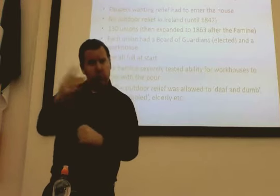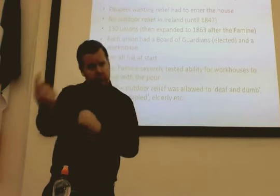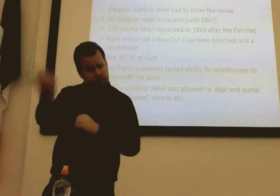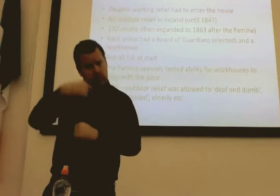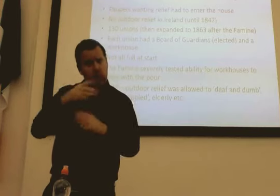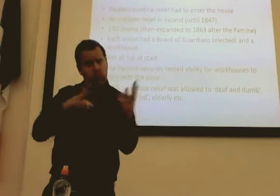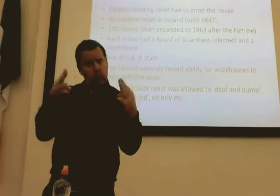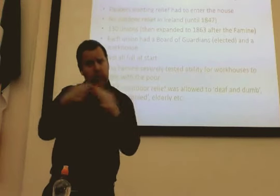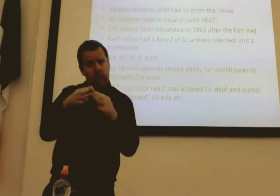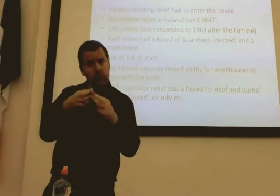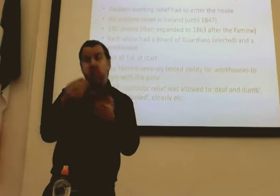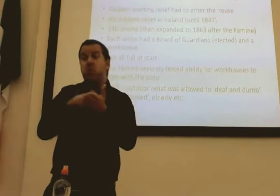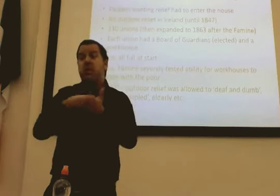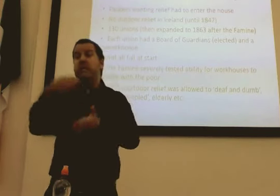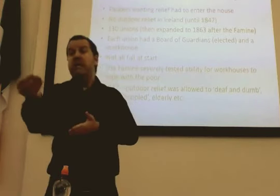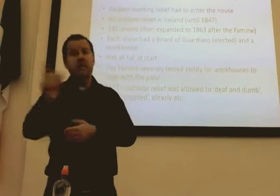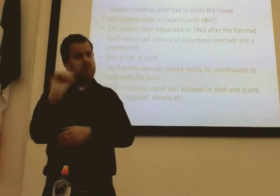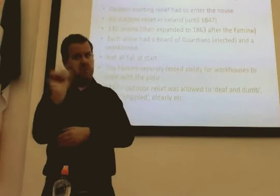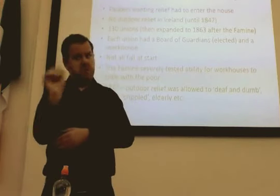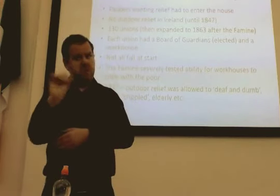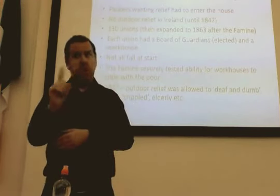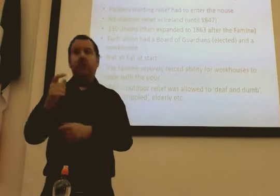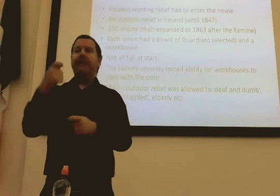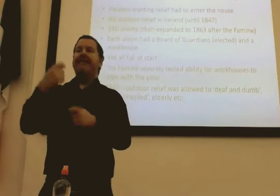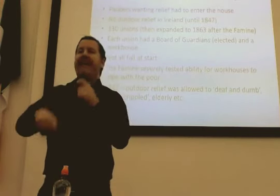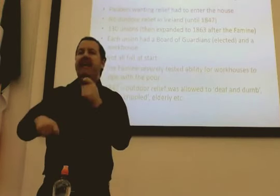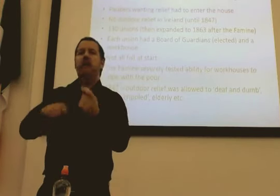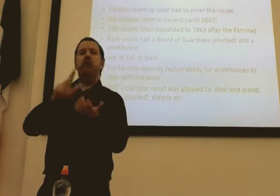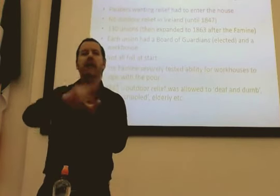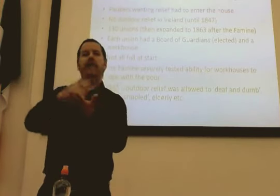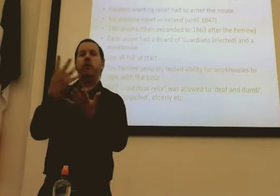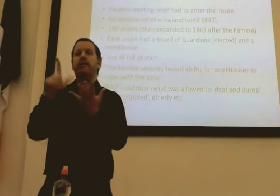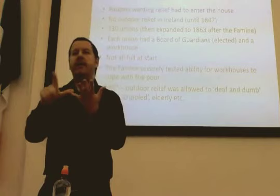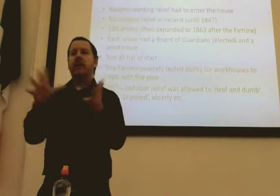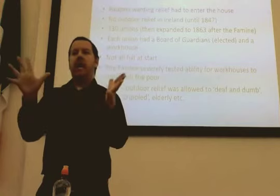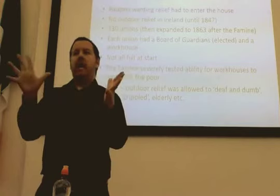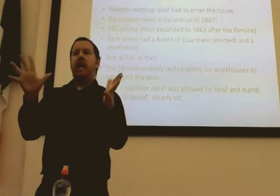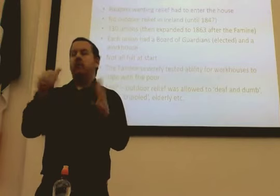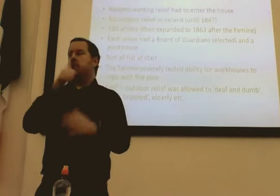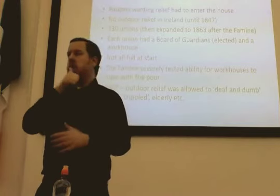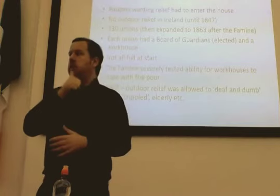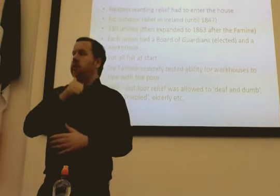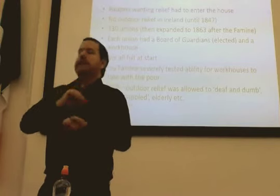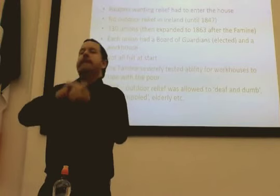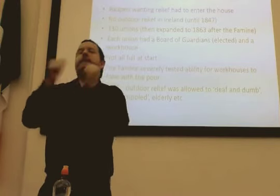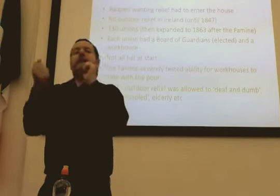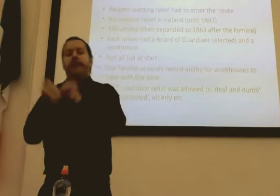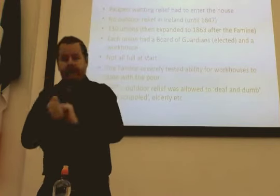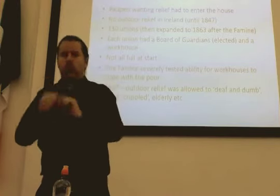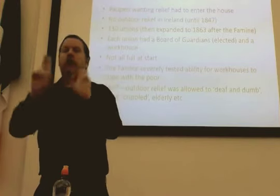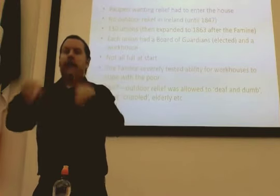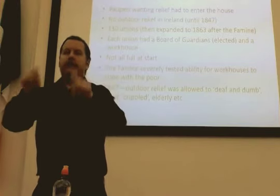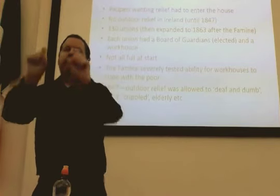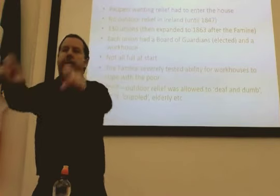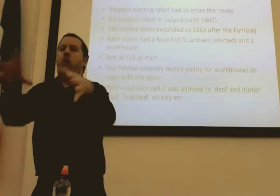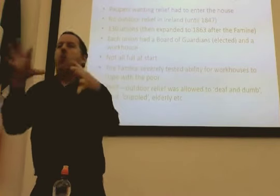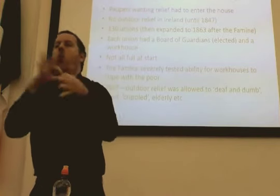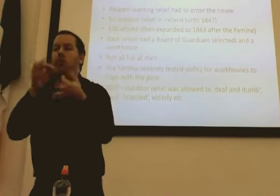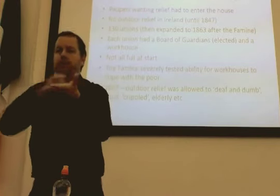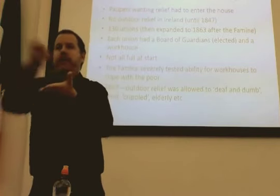So they had decided, like I said before, that they wouldn't offer like a kind of a social welfare payment to